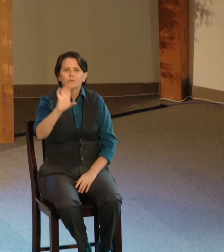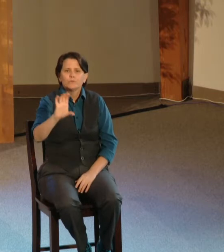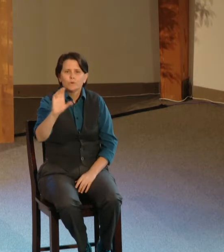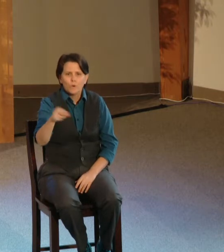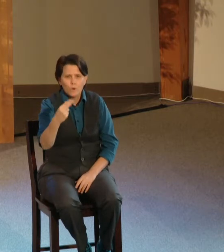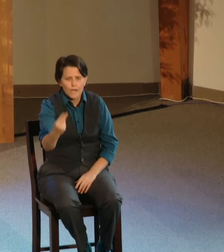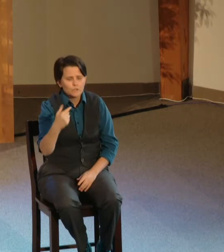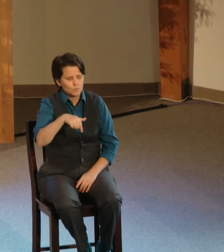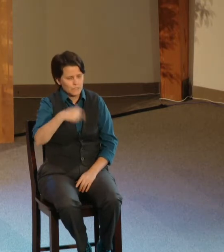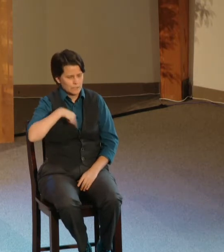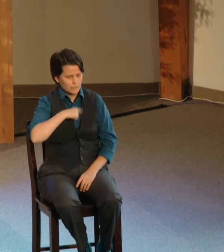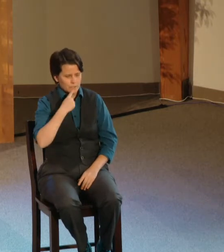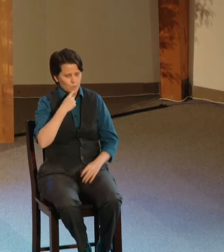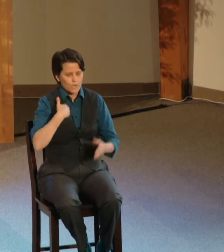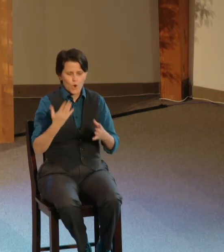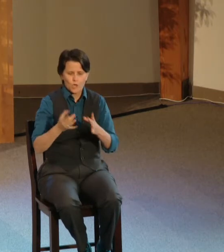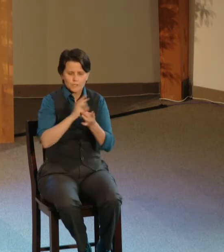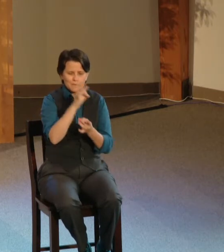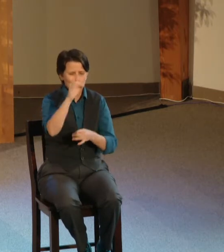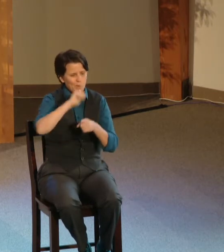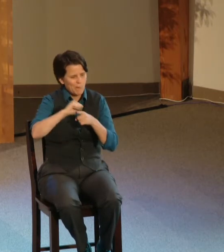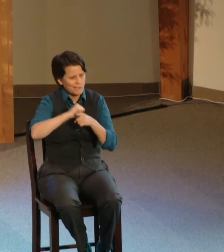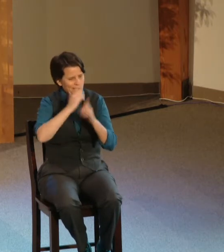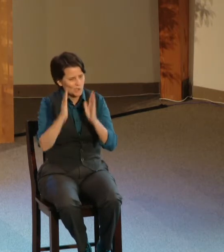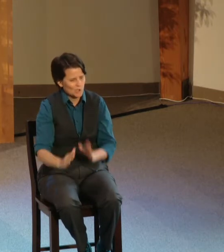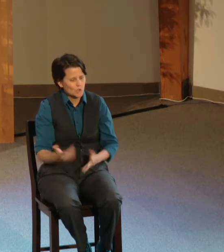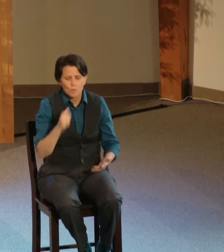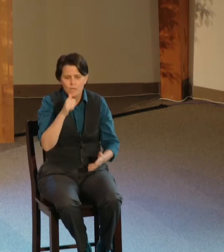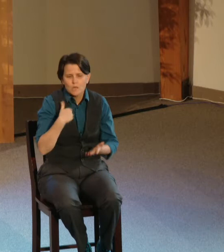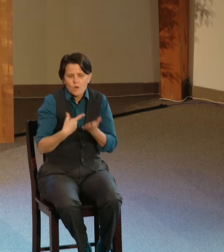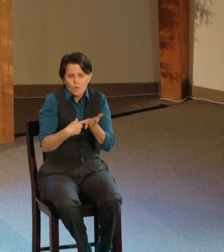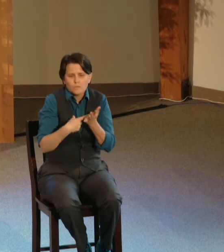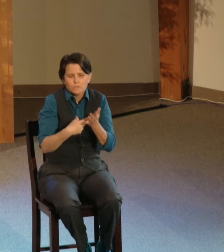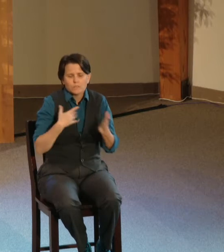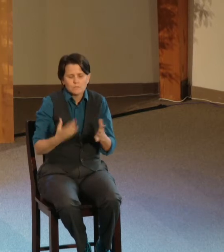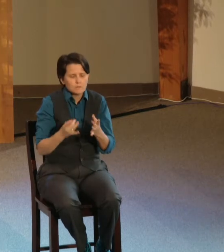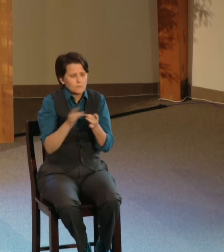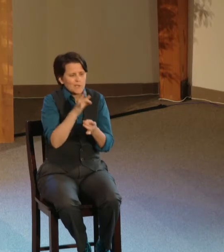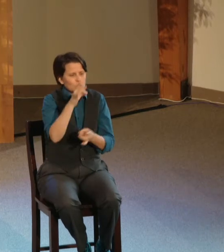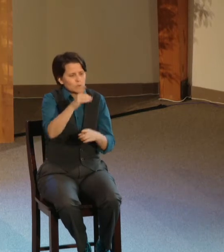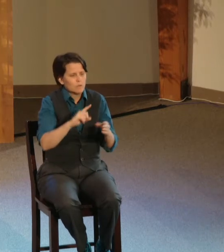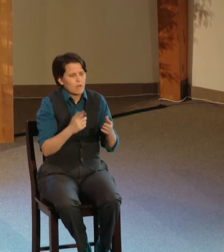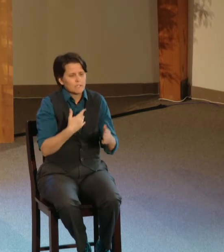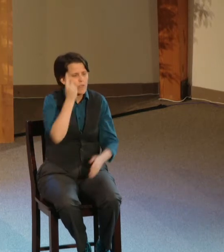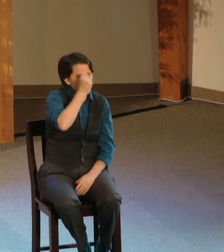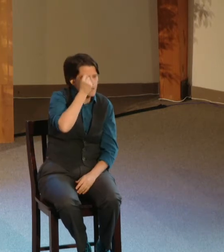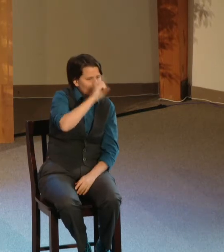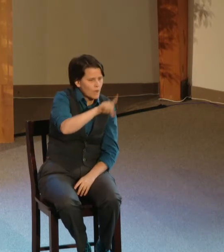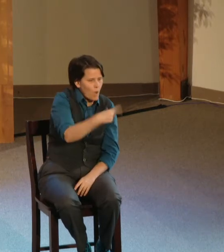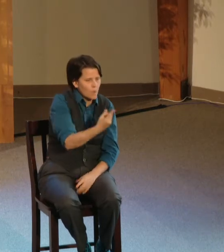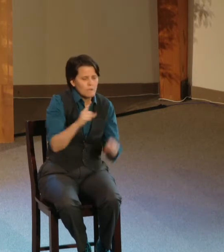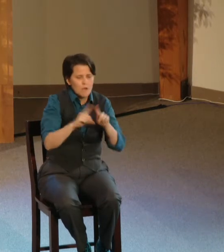see ourselves as spiritual practitioners, right? We don't talk about spirituality as theory. We talk about it impacting